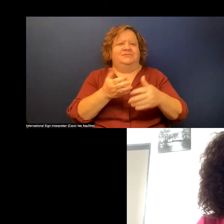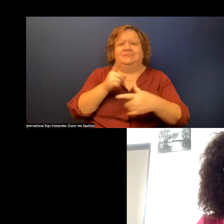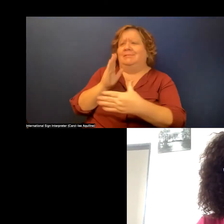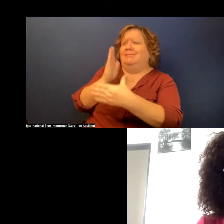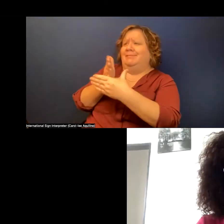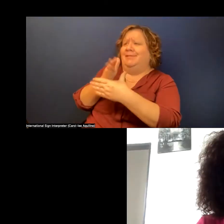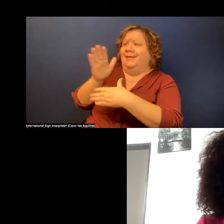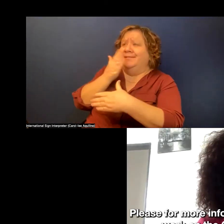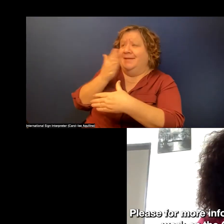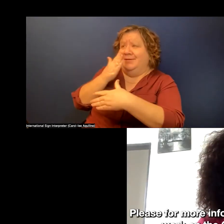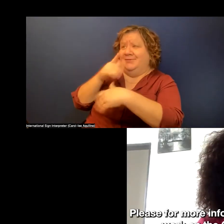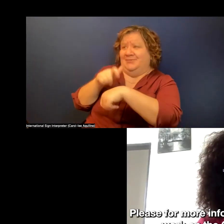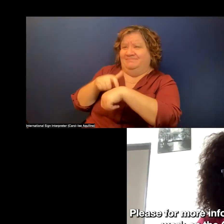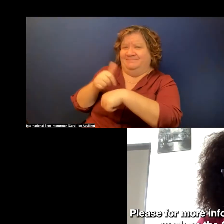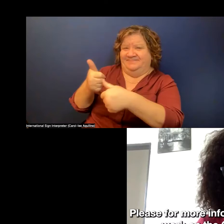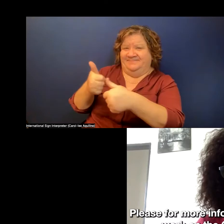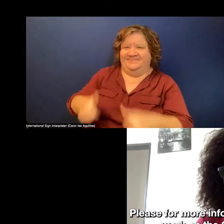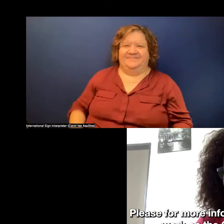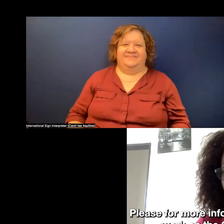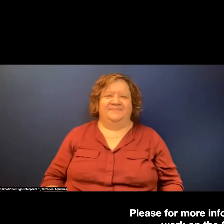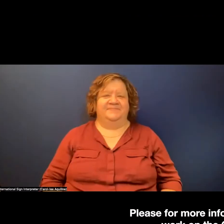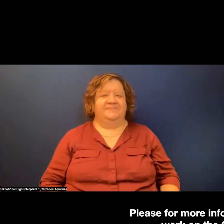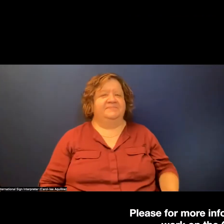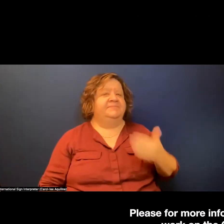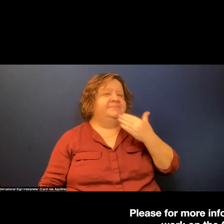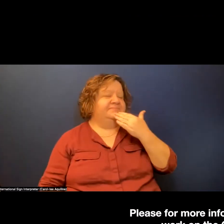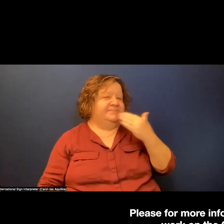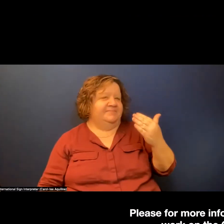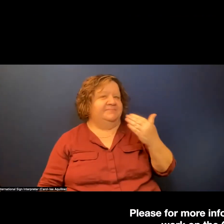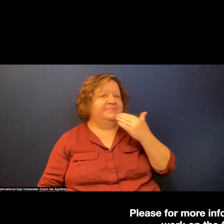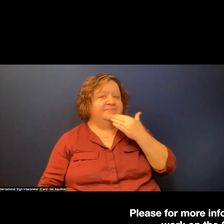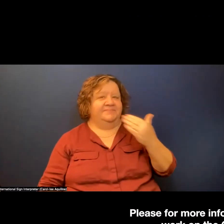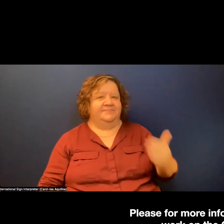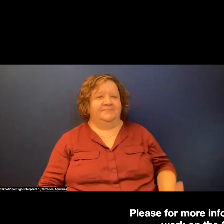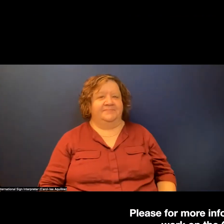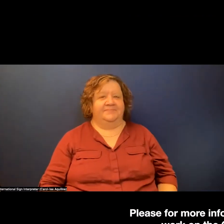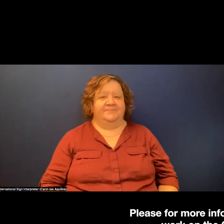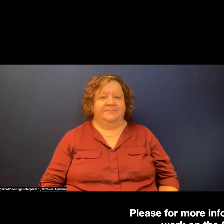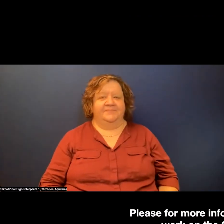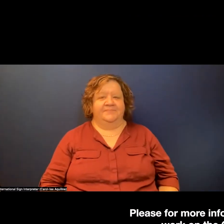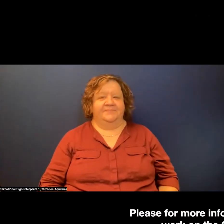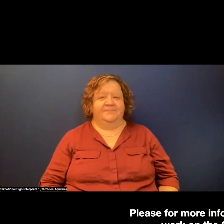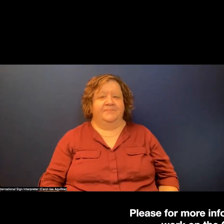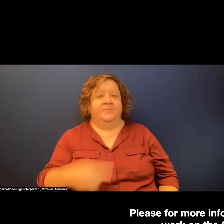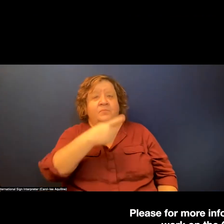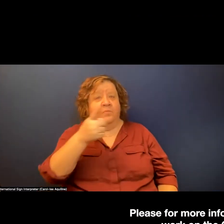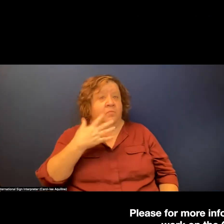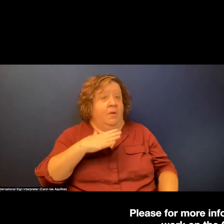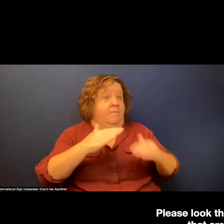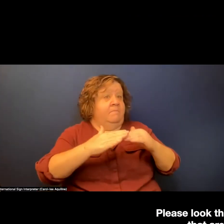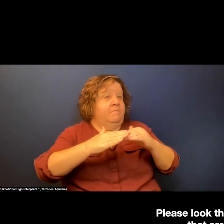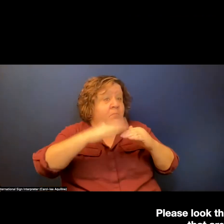you so much for that. Please, for more information on UNABU's work on the